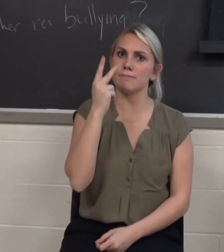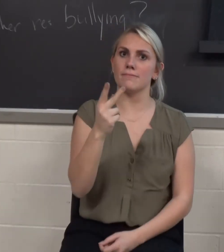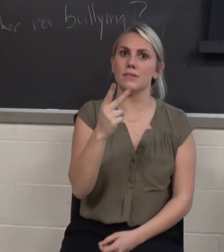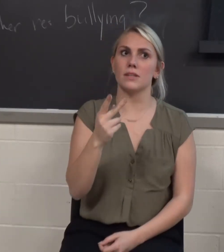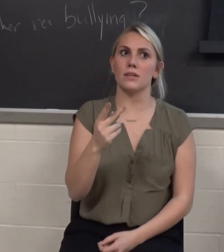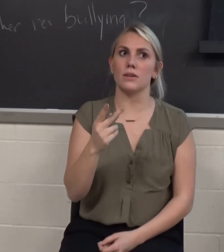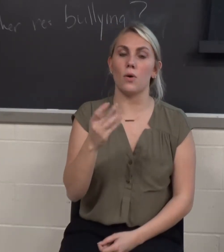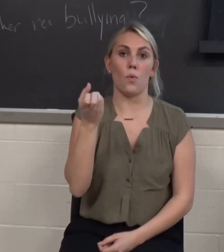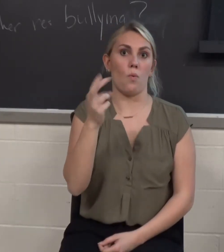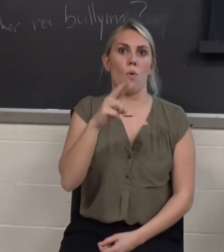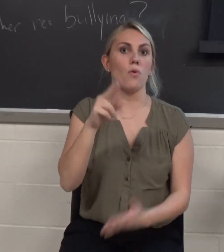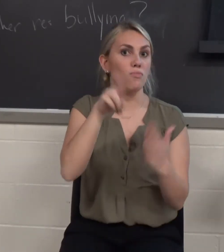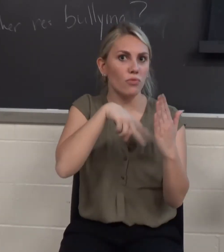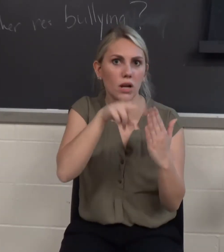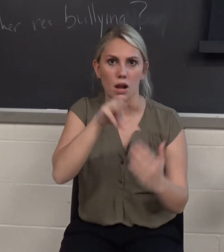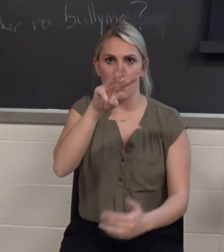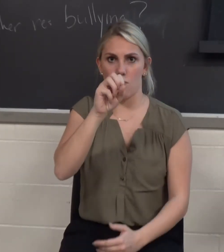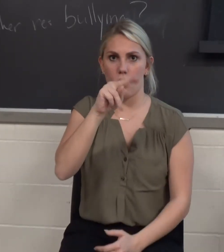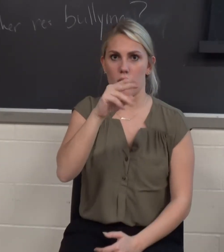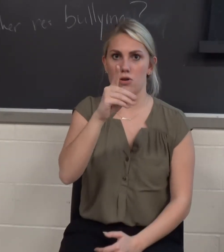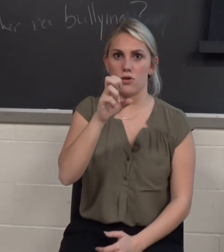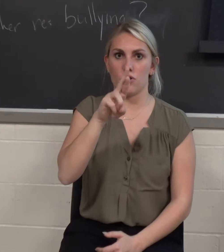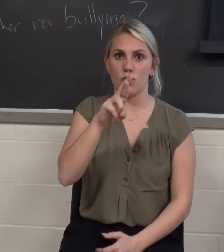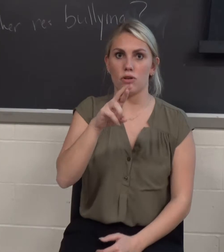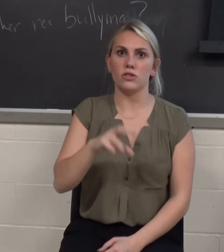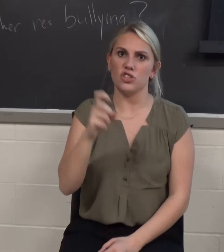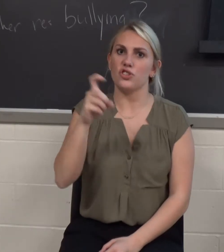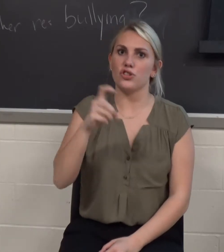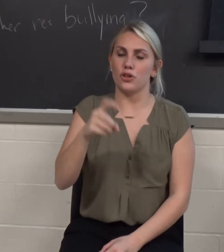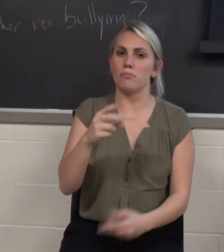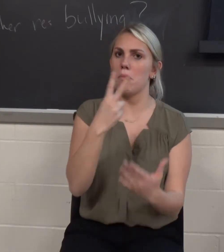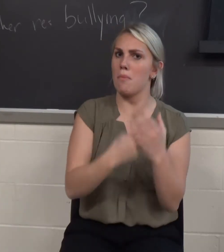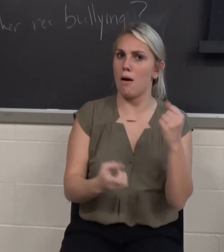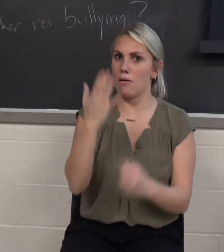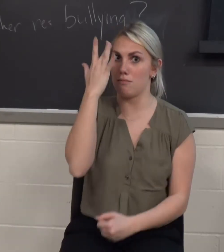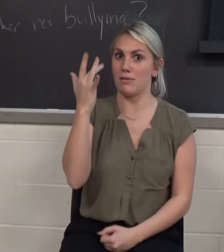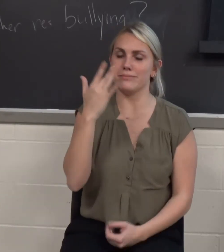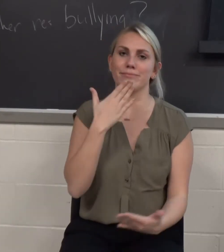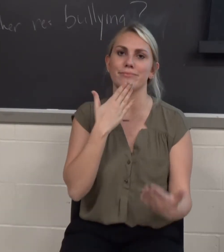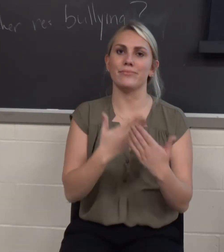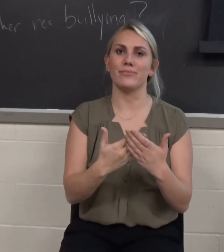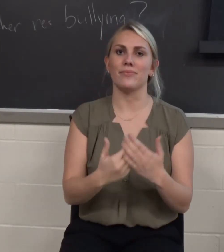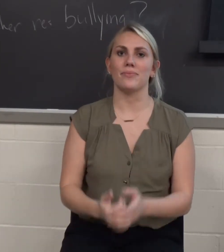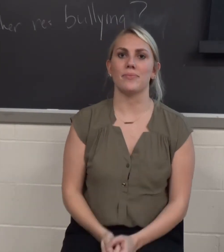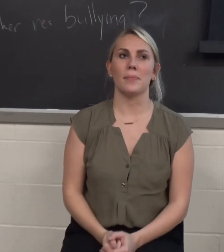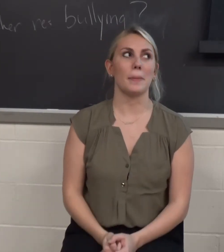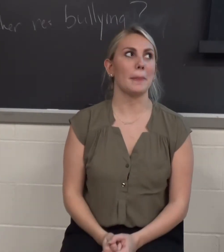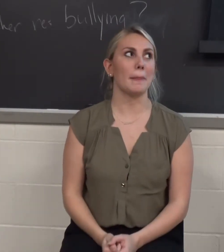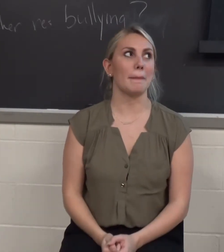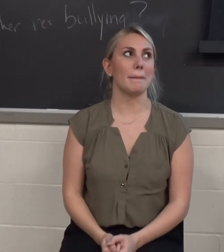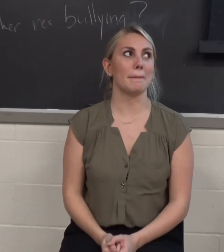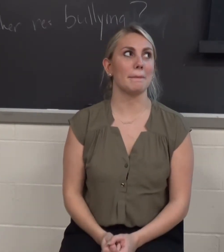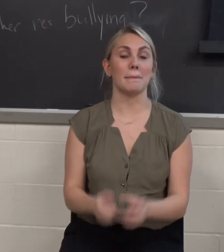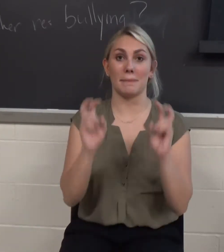good. But there's a tagline for Wonder the movie called choose. It says #choose